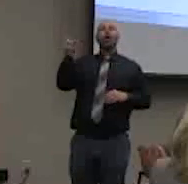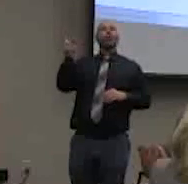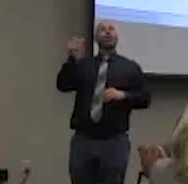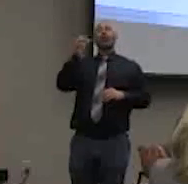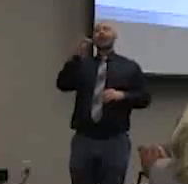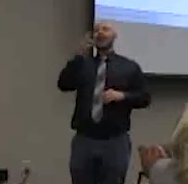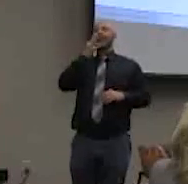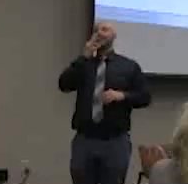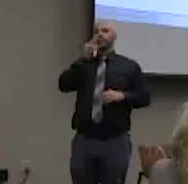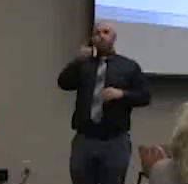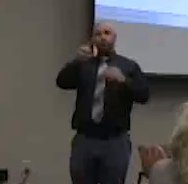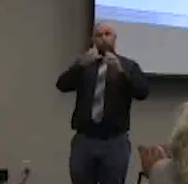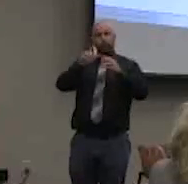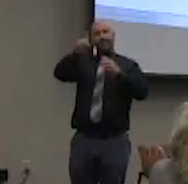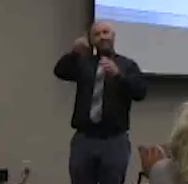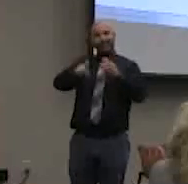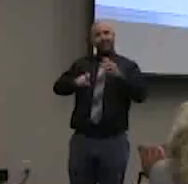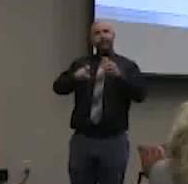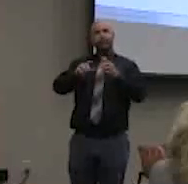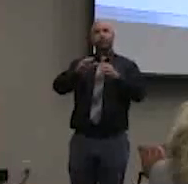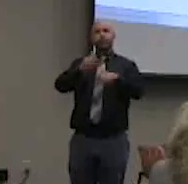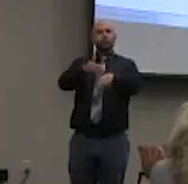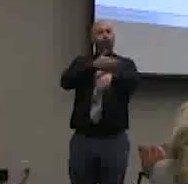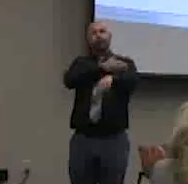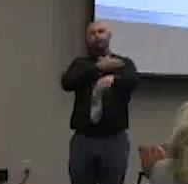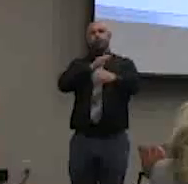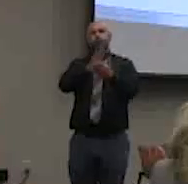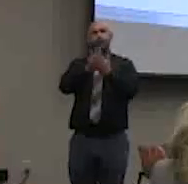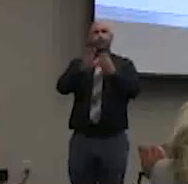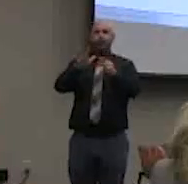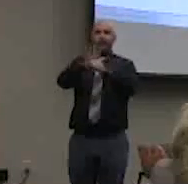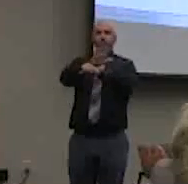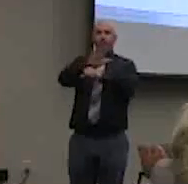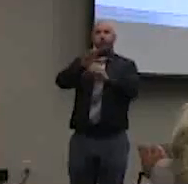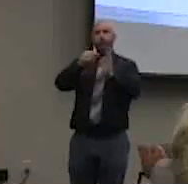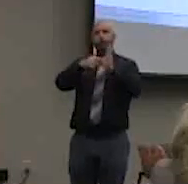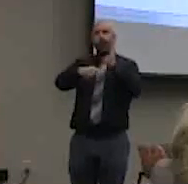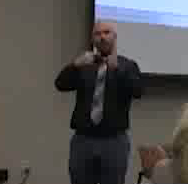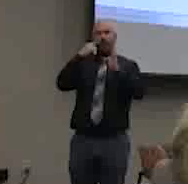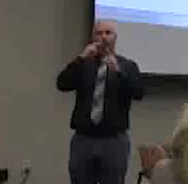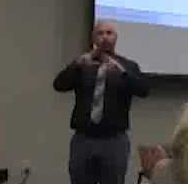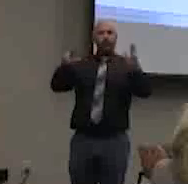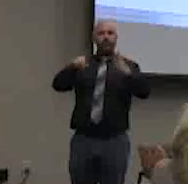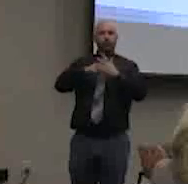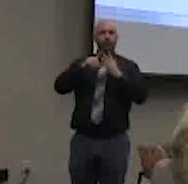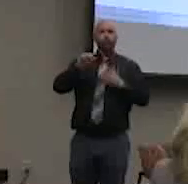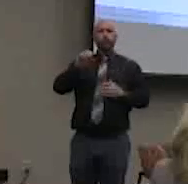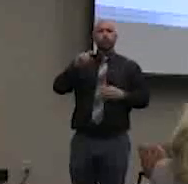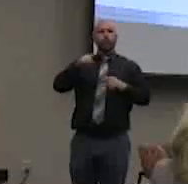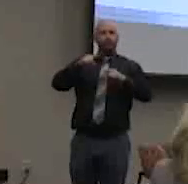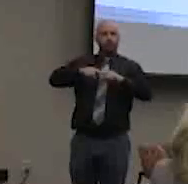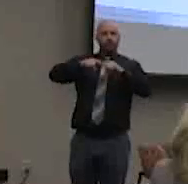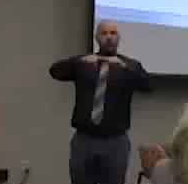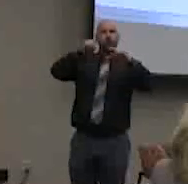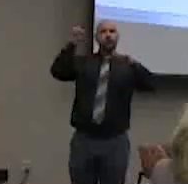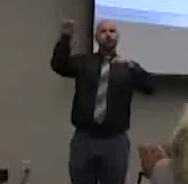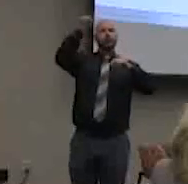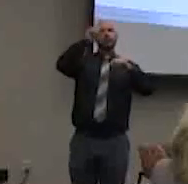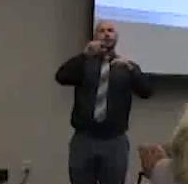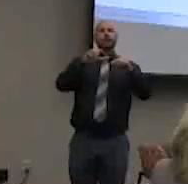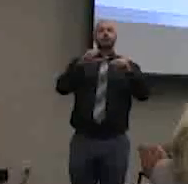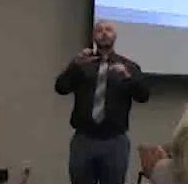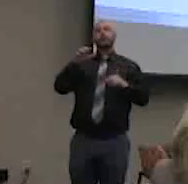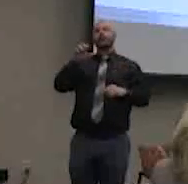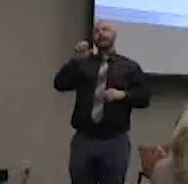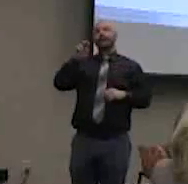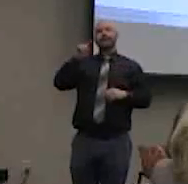really evolve and become the full model of Ready Start. And so we're leaning on a number of entities, private, nonprofit, and public, to